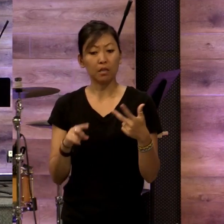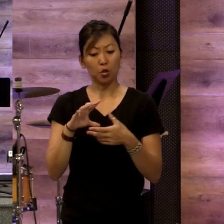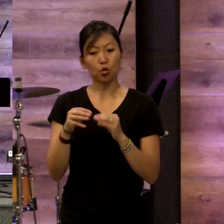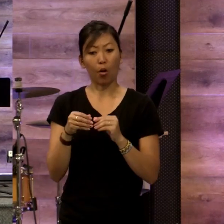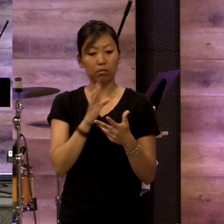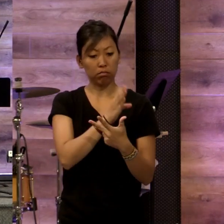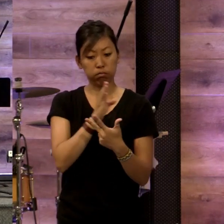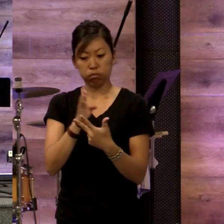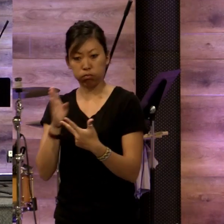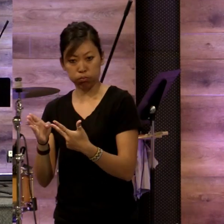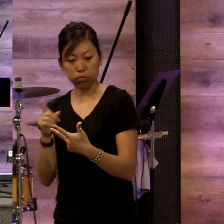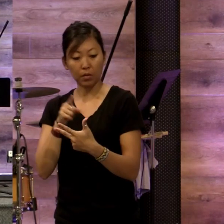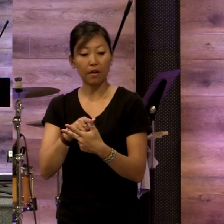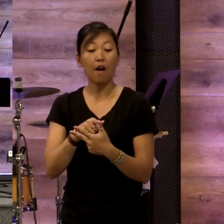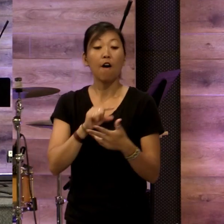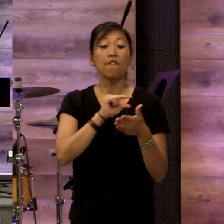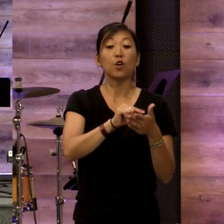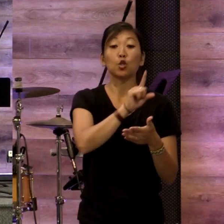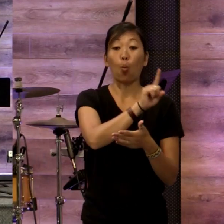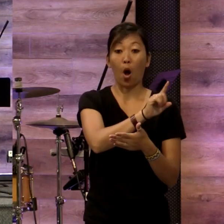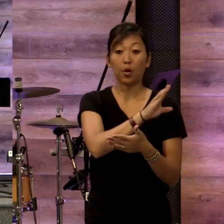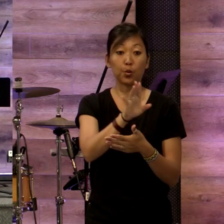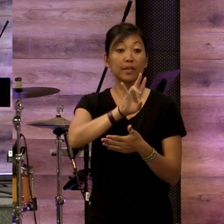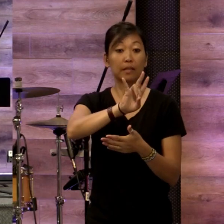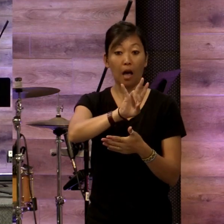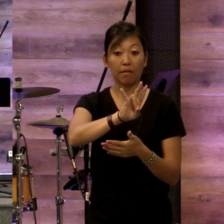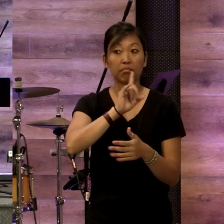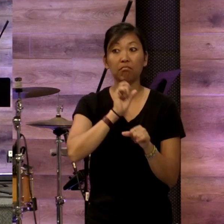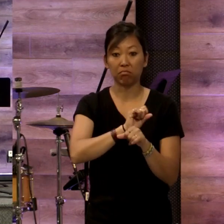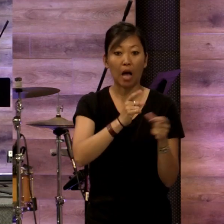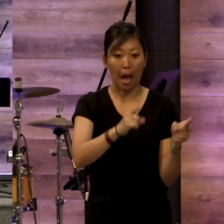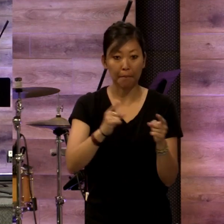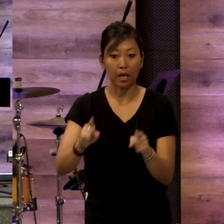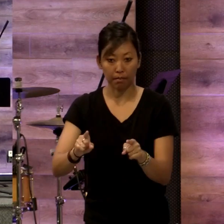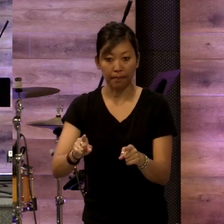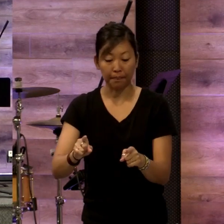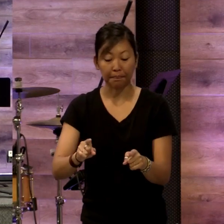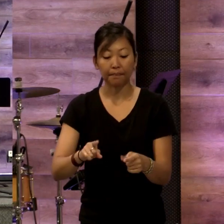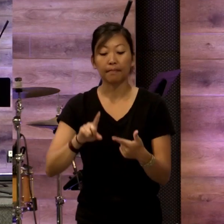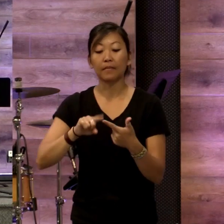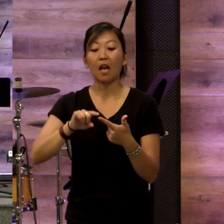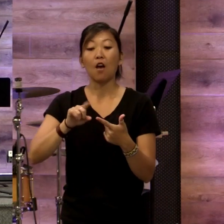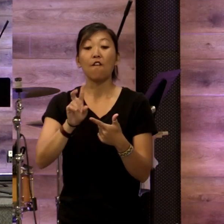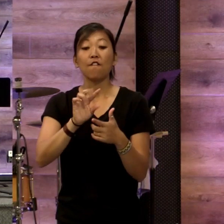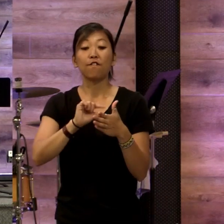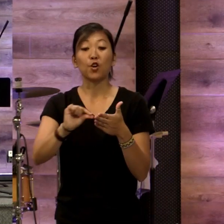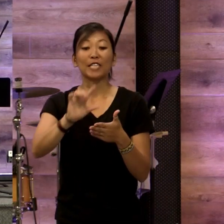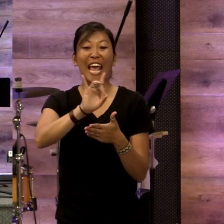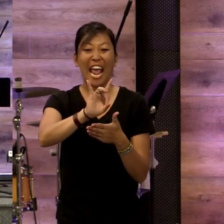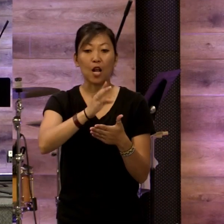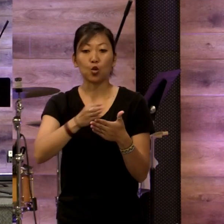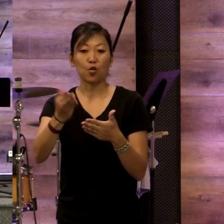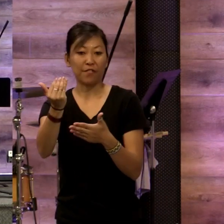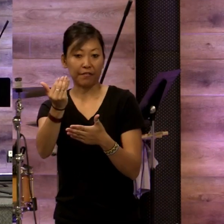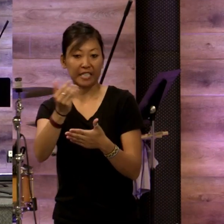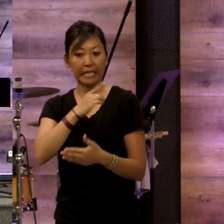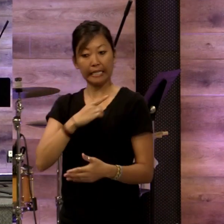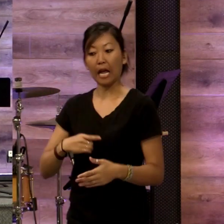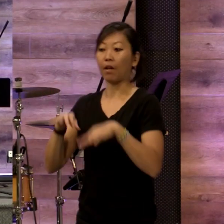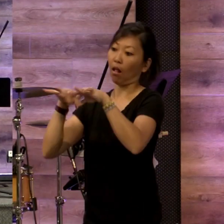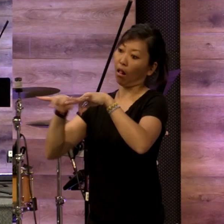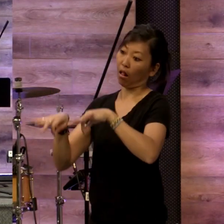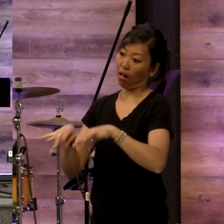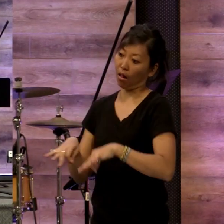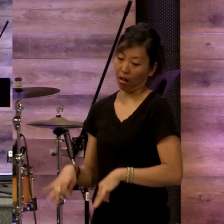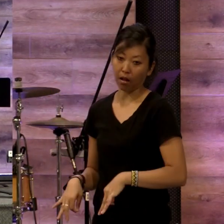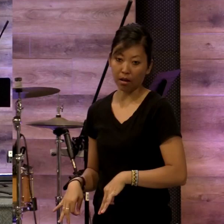first, verses 1 to 7, is the actual events or action of the story. Verses 8 to 15 are David's words to Saul after